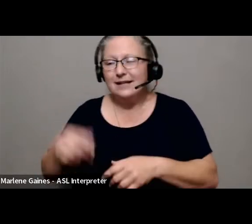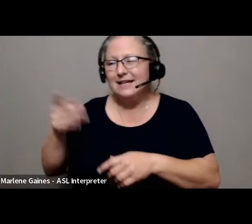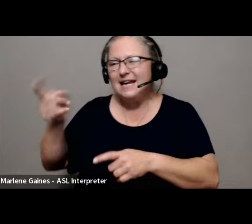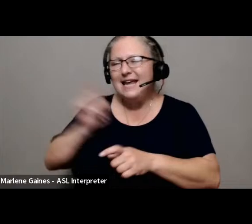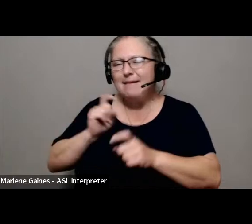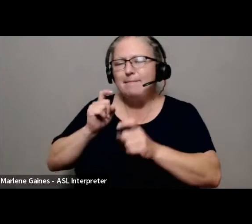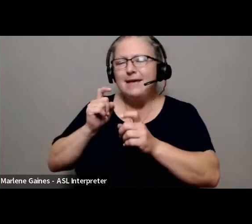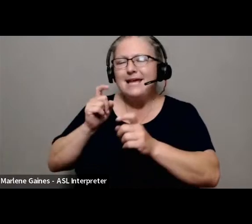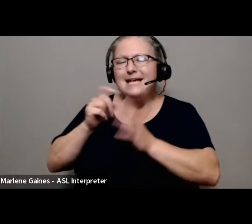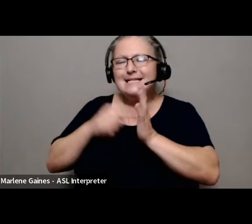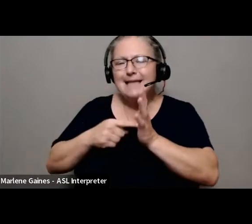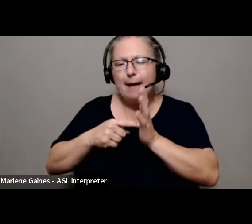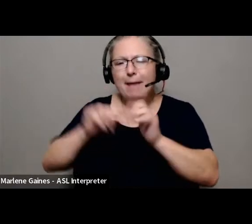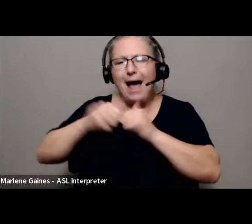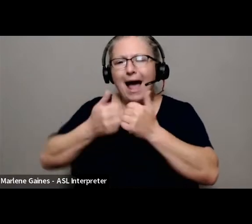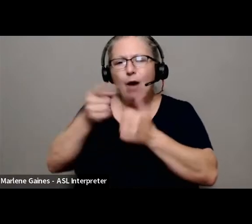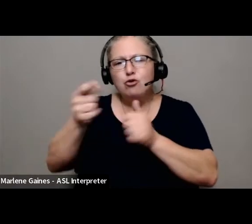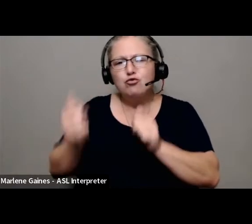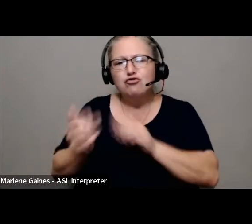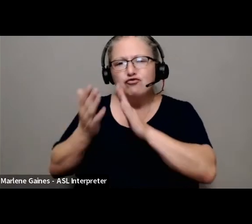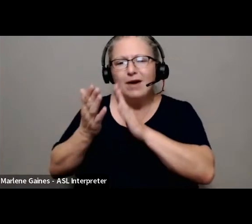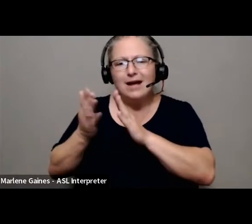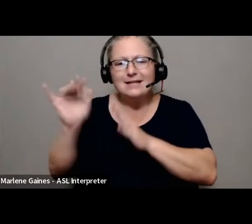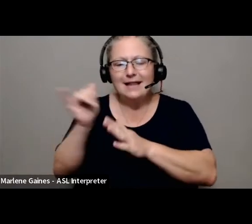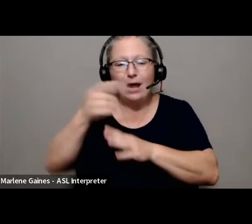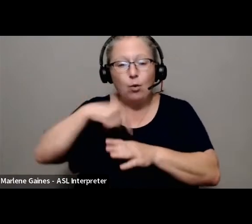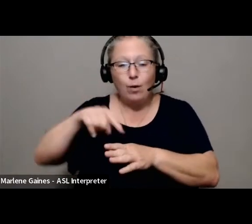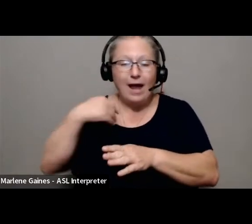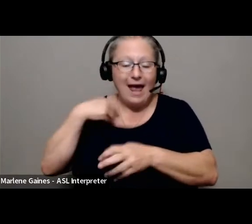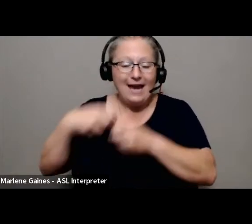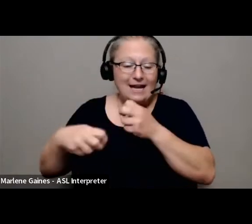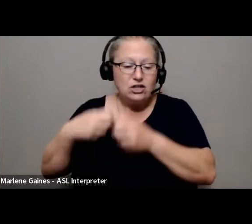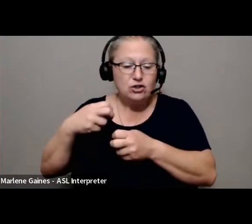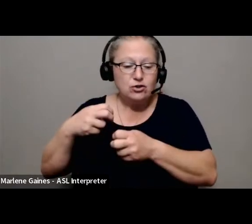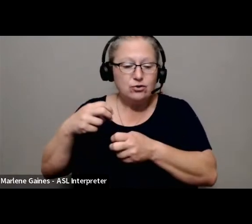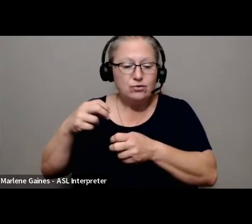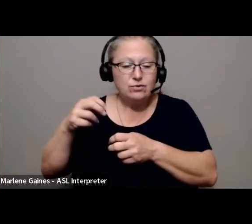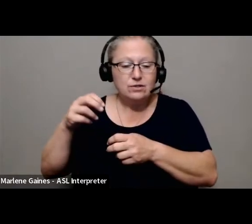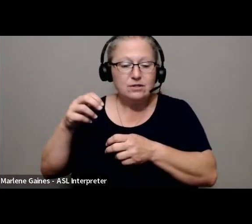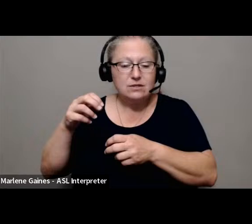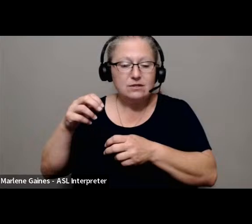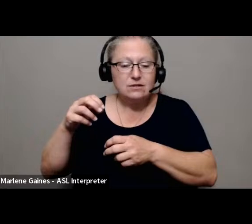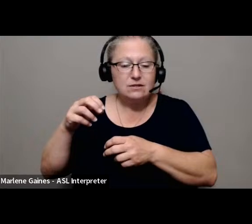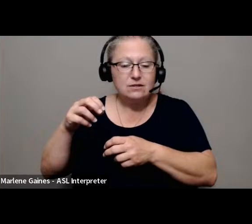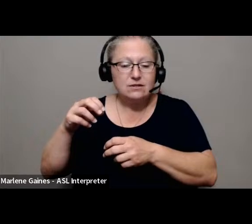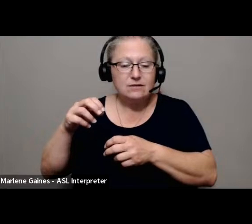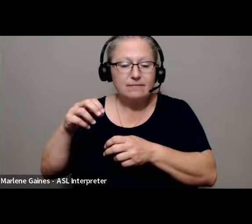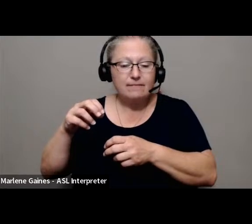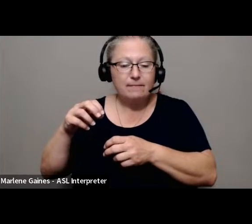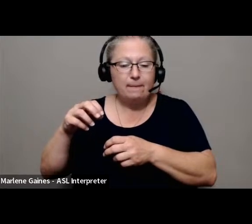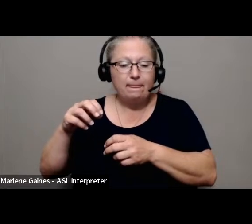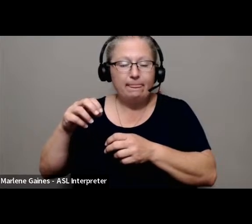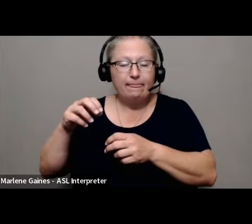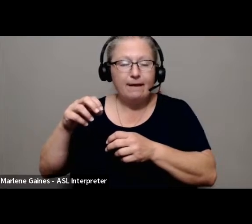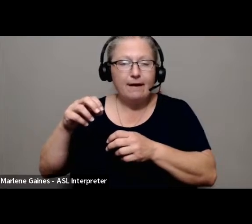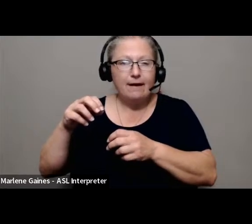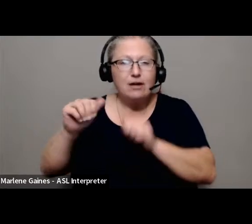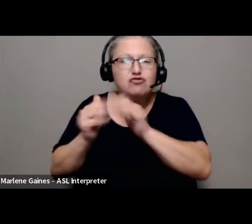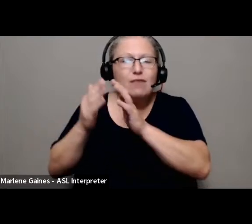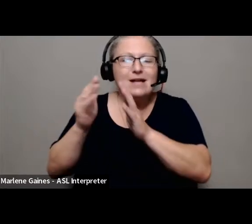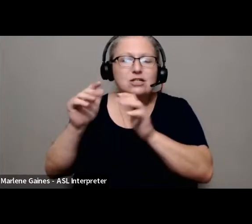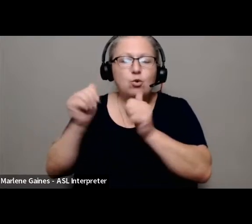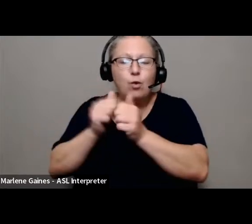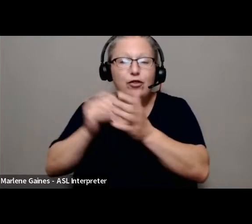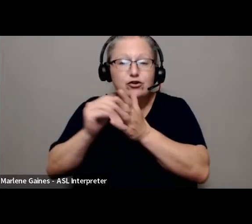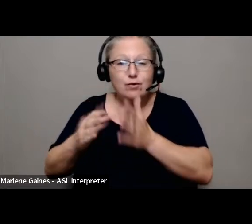you address, like we've had some issues, you know, obviously, how do you address that with the students? Like if